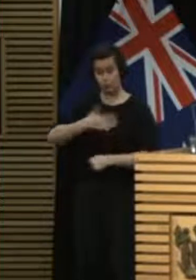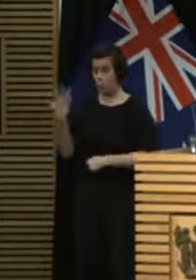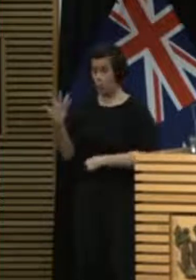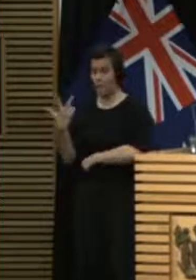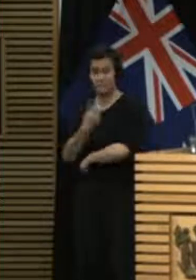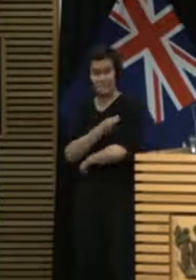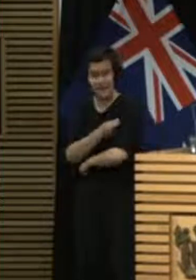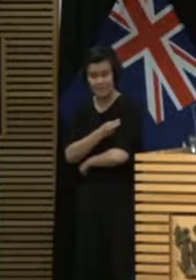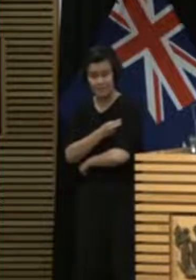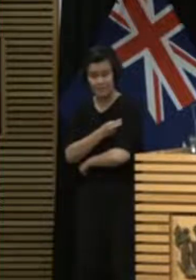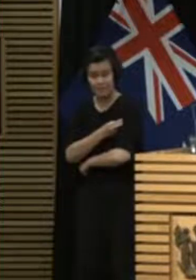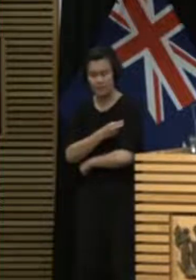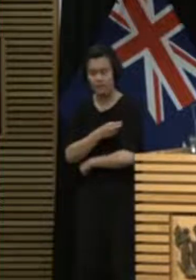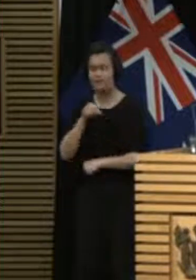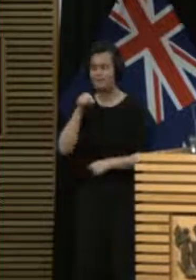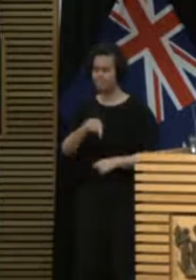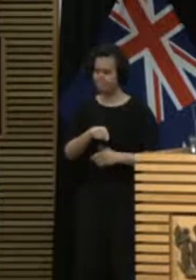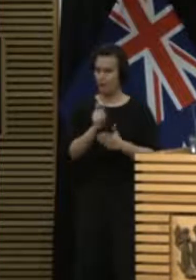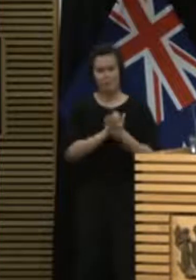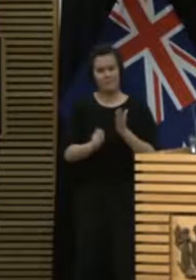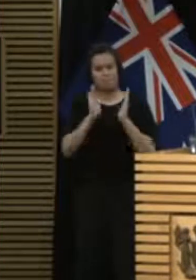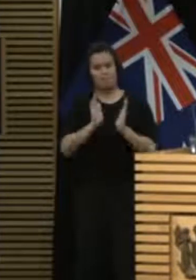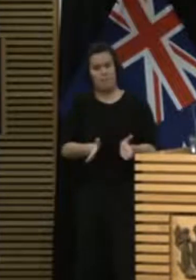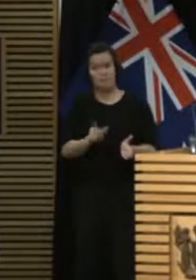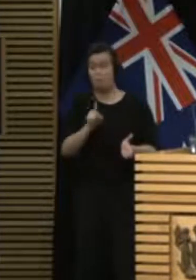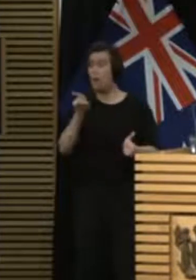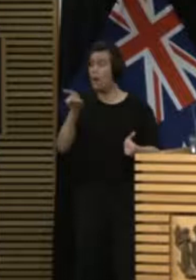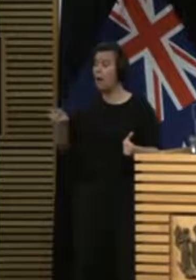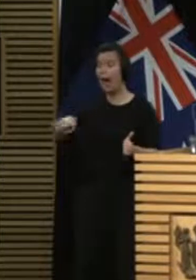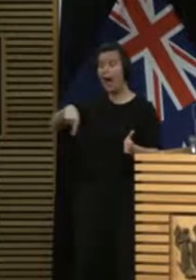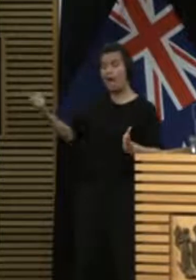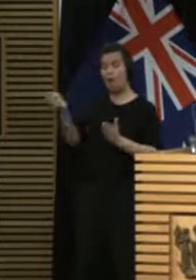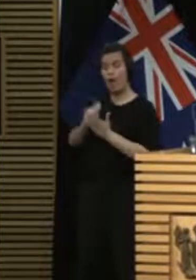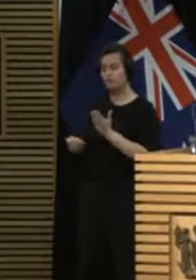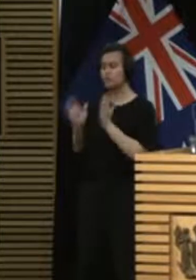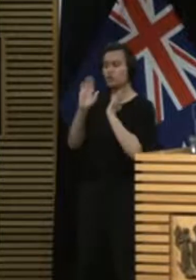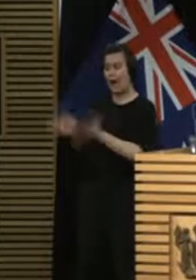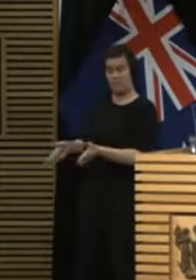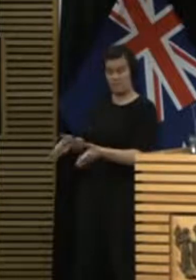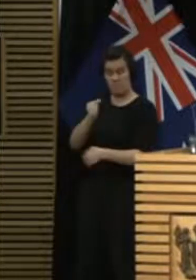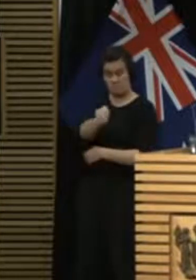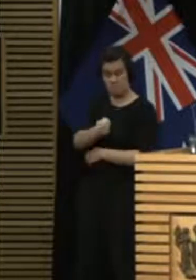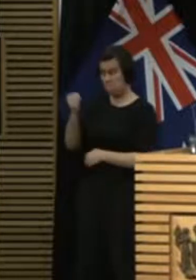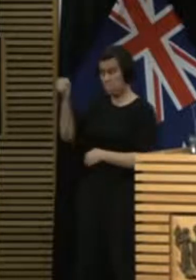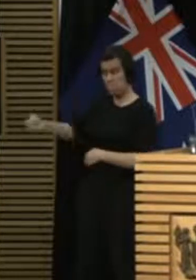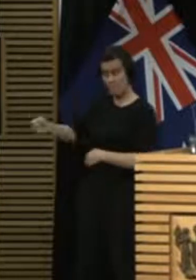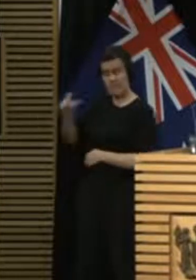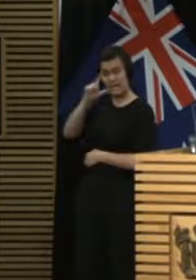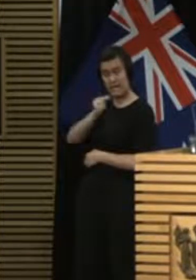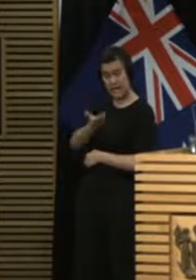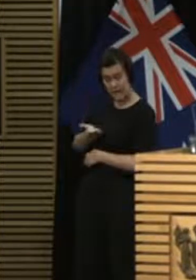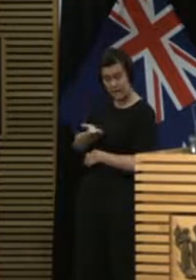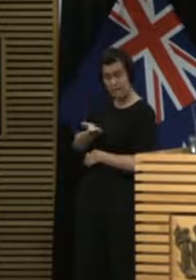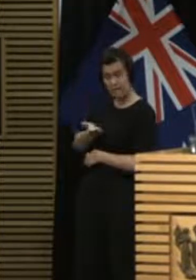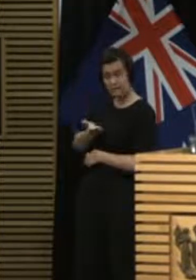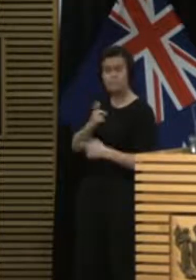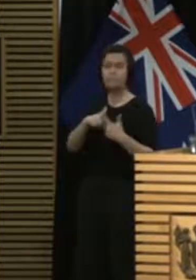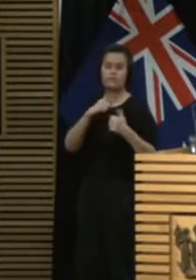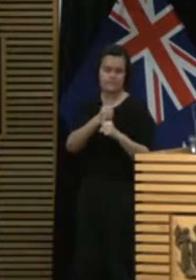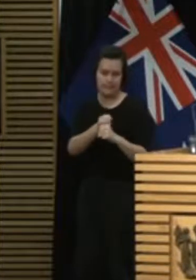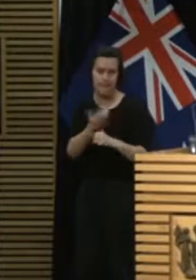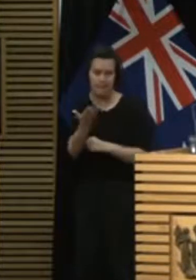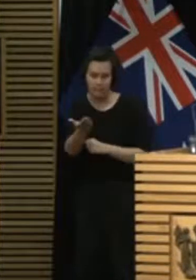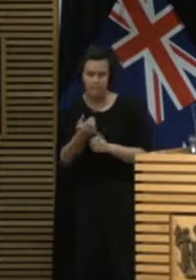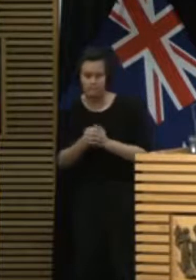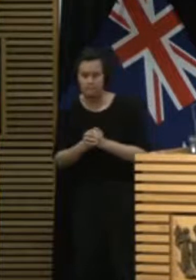does not need to be vaccinated. But once they have then made that decision, that is when the 4-week countdown will begin,